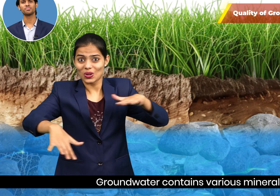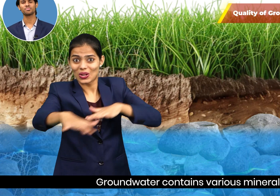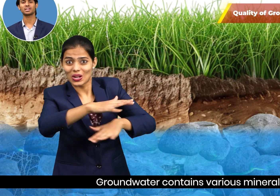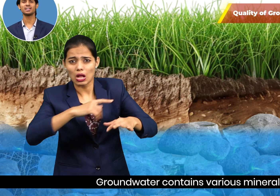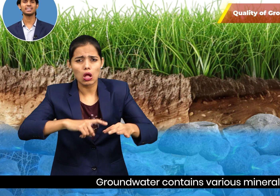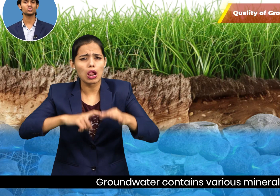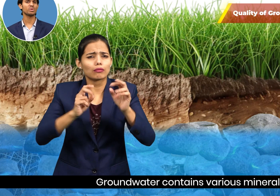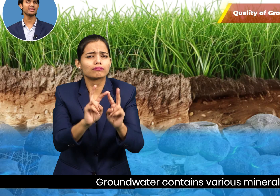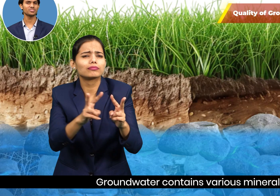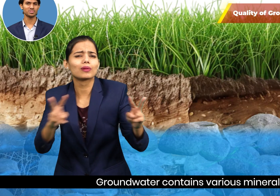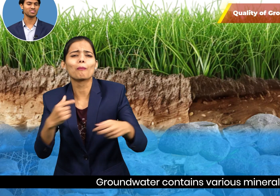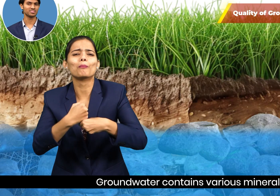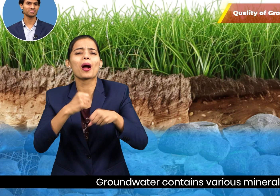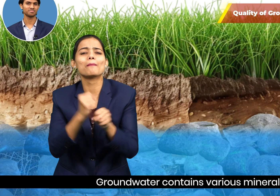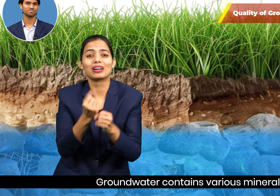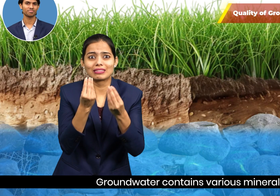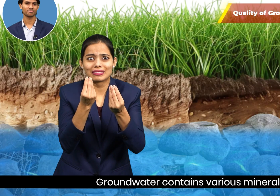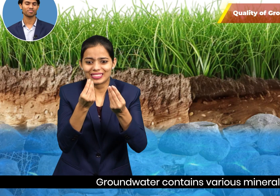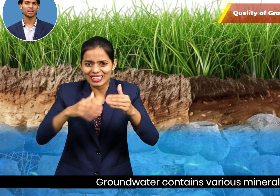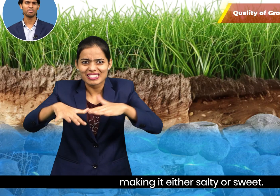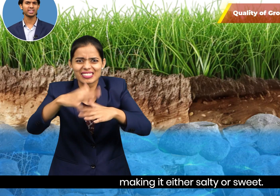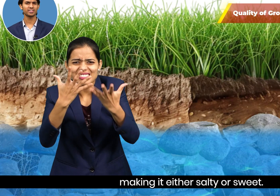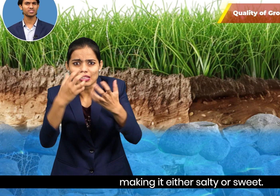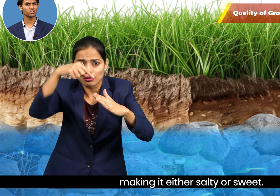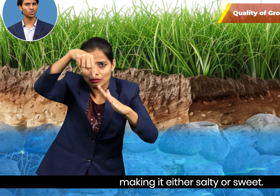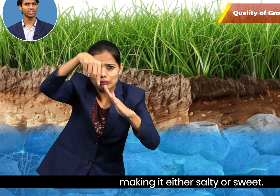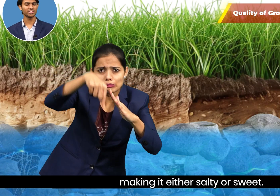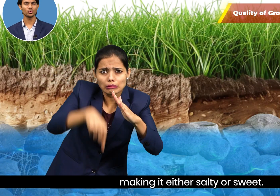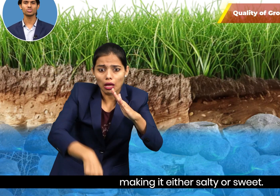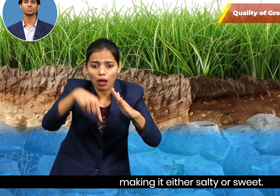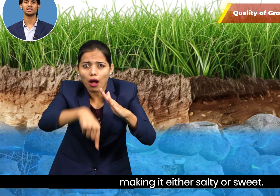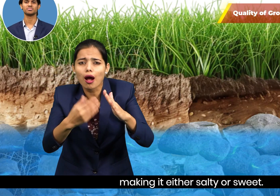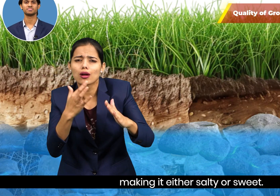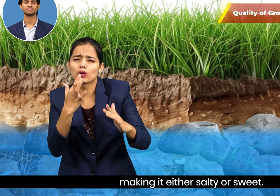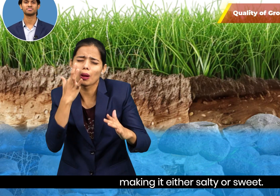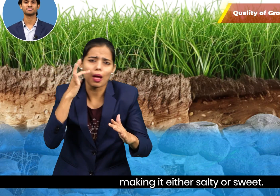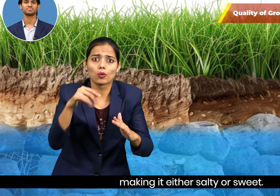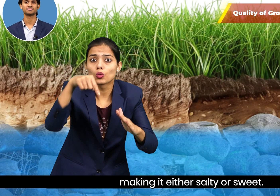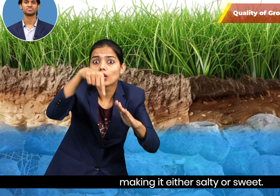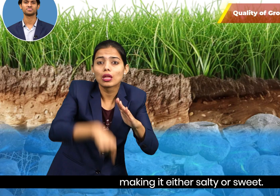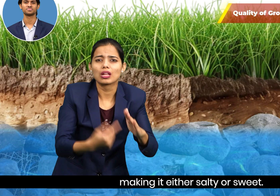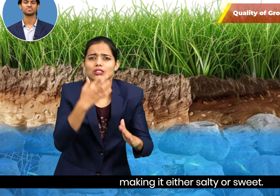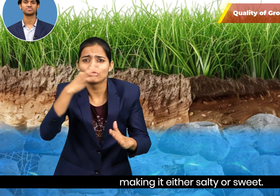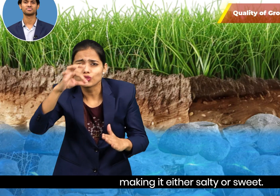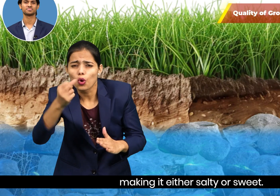Groundwater contains various minerals, making it either salty or sweet.